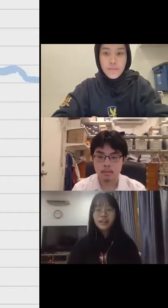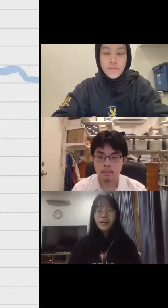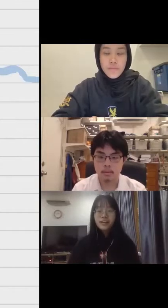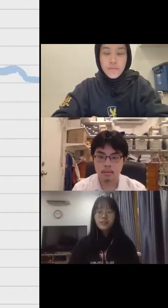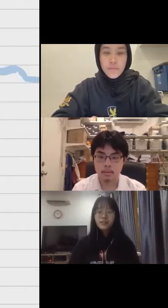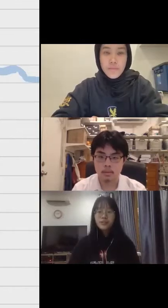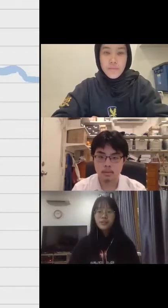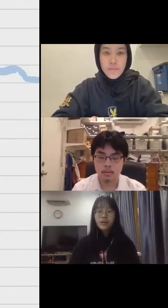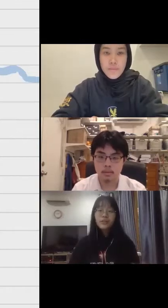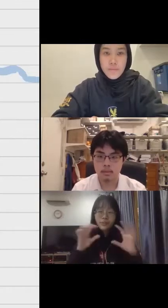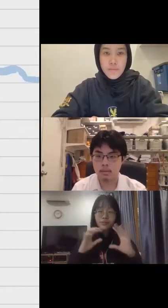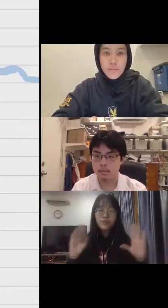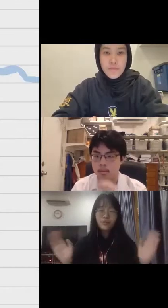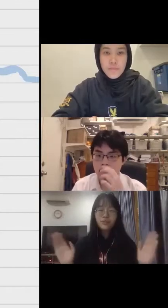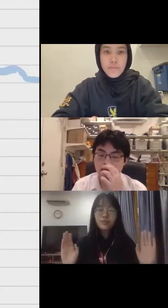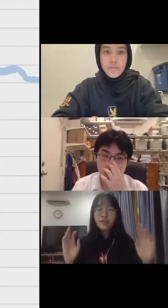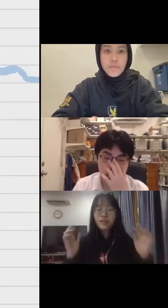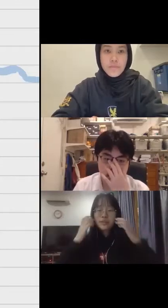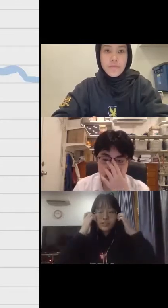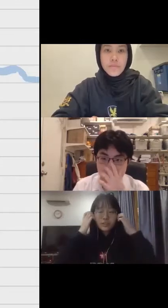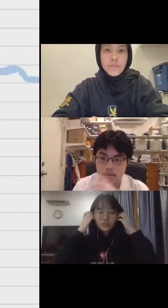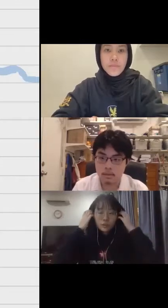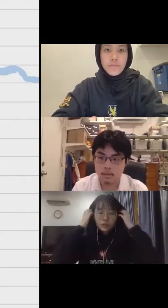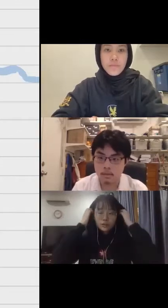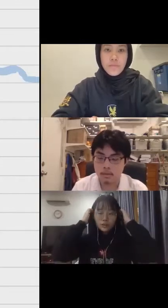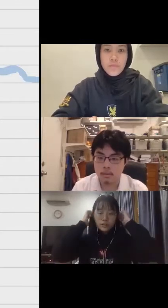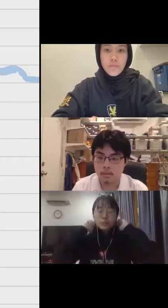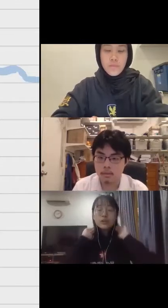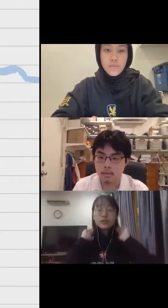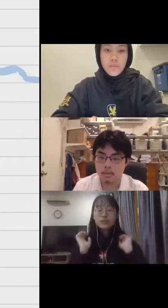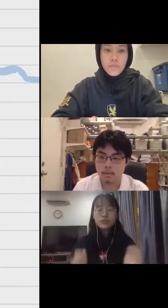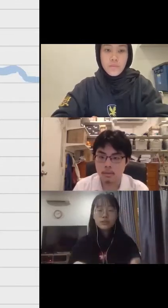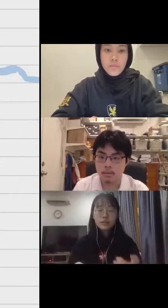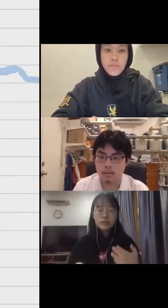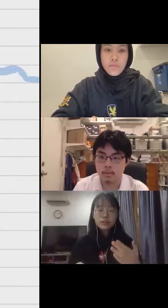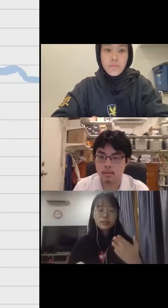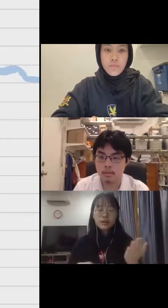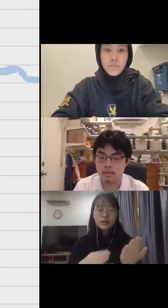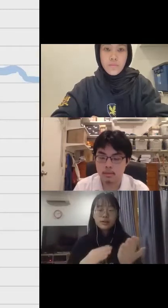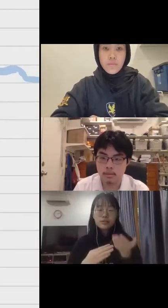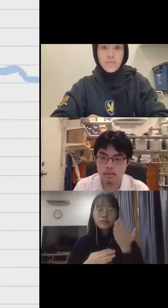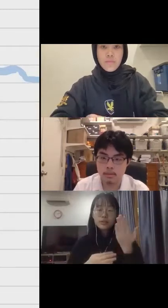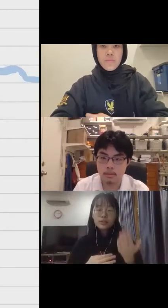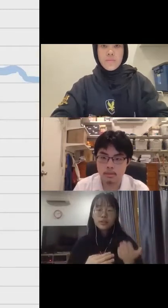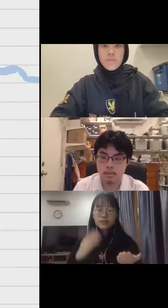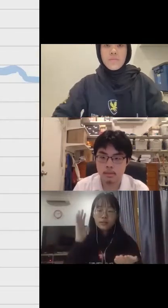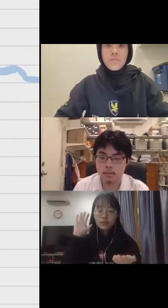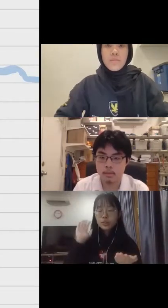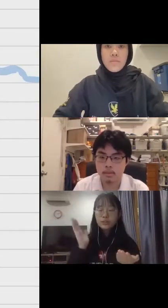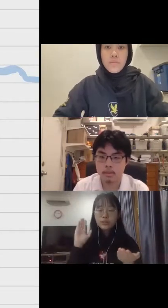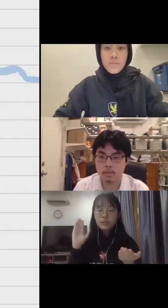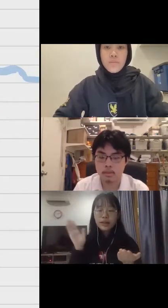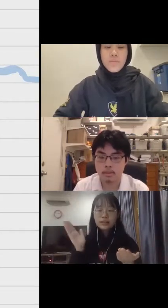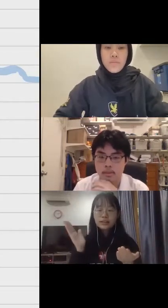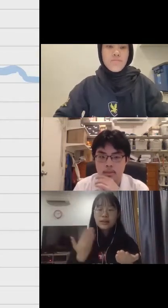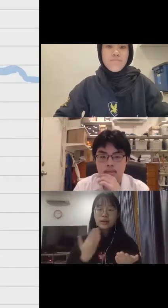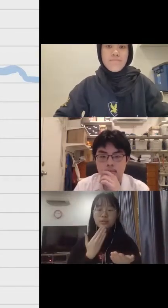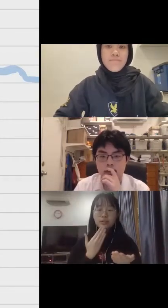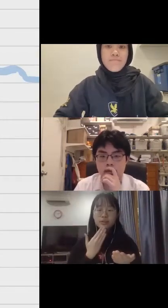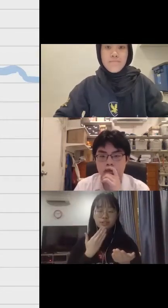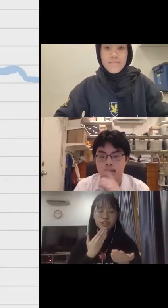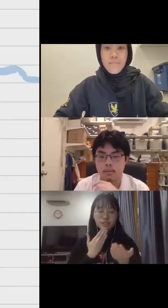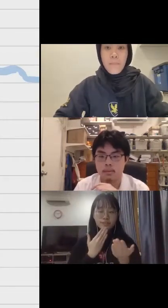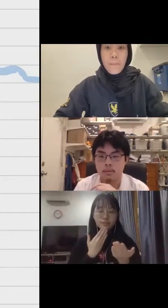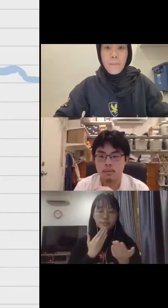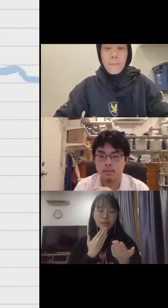night. So all of them use the word good. So I'll be teaching what the word good is. So you want to have your dominant hand and put